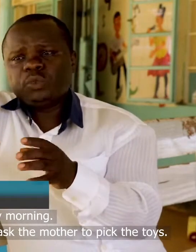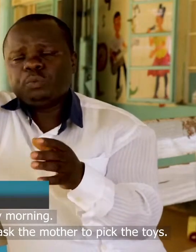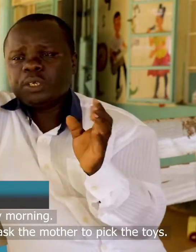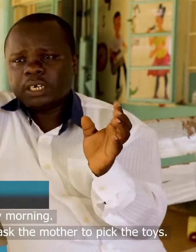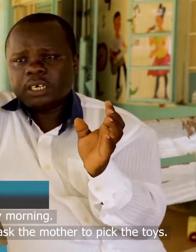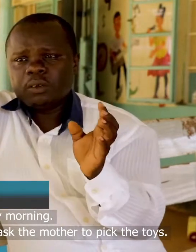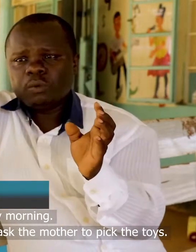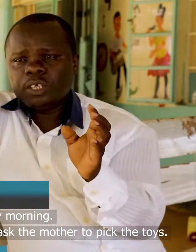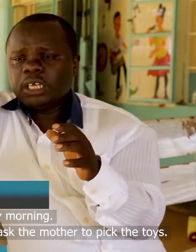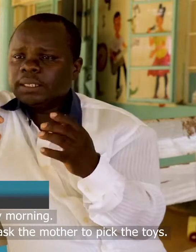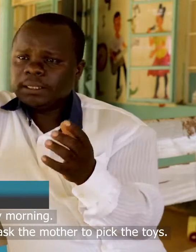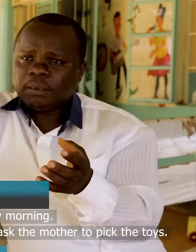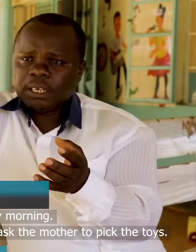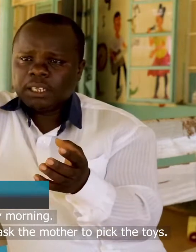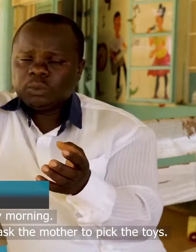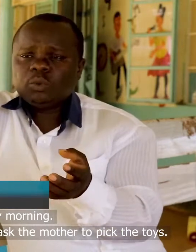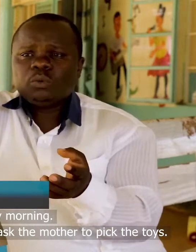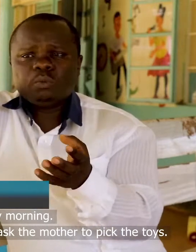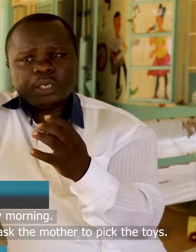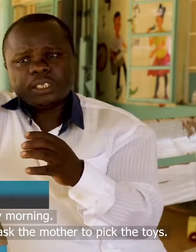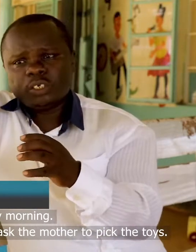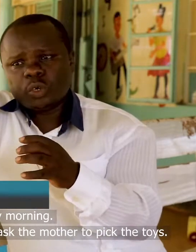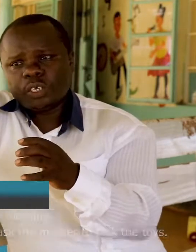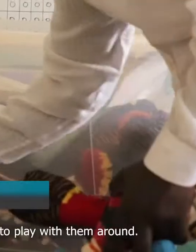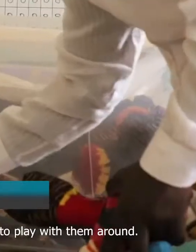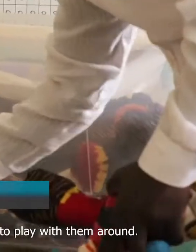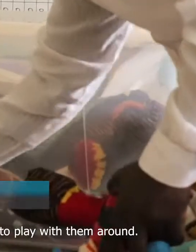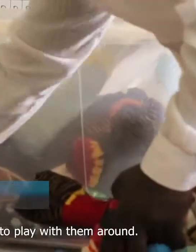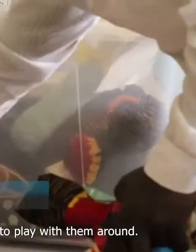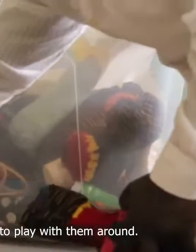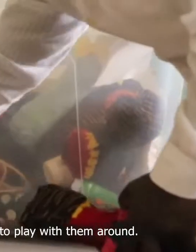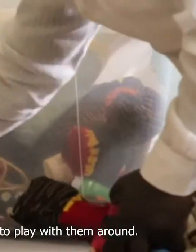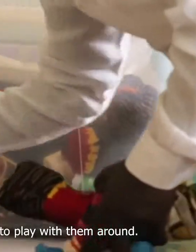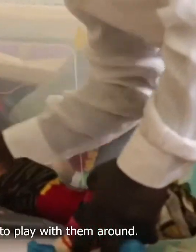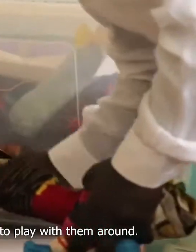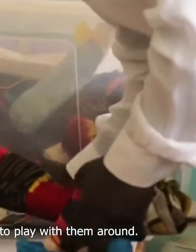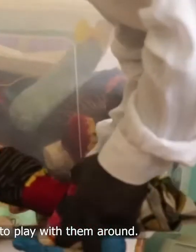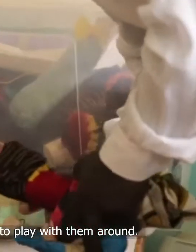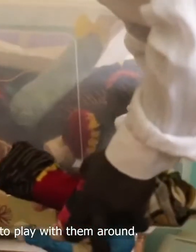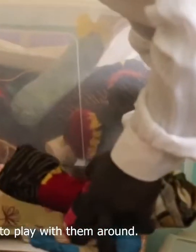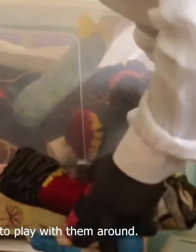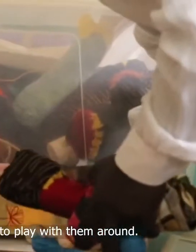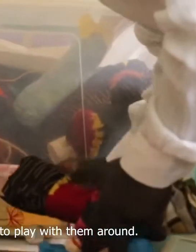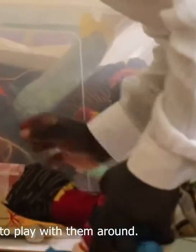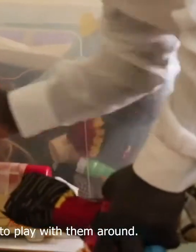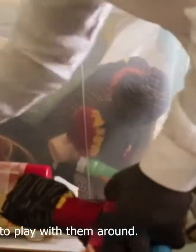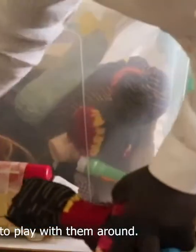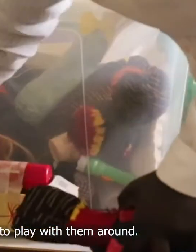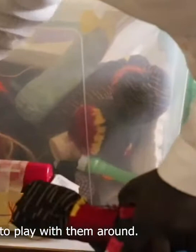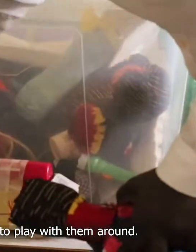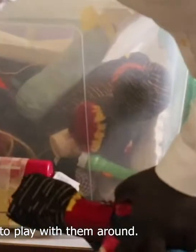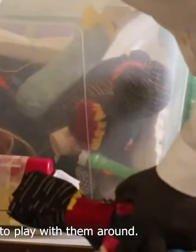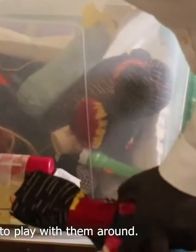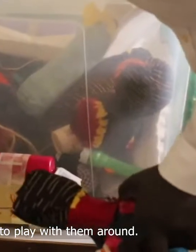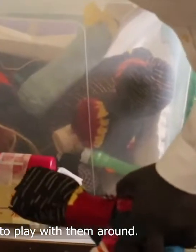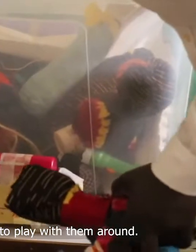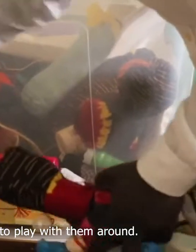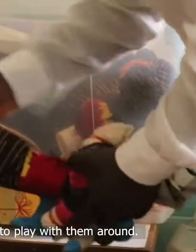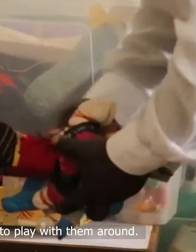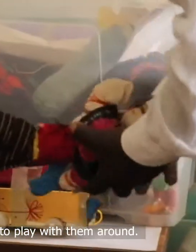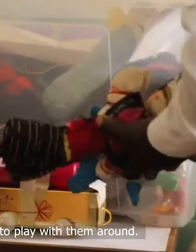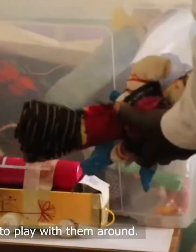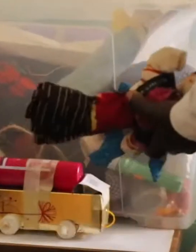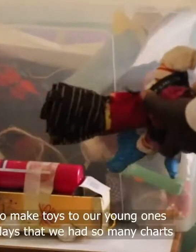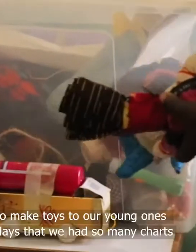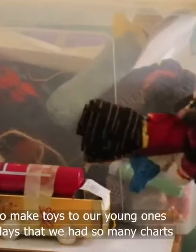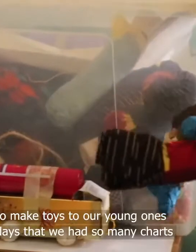is free to pick. We ask the mother to pick the toys and try to engage with CHVs again to play with